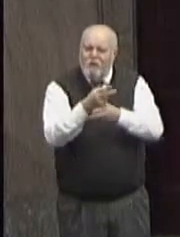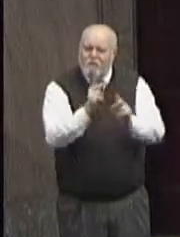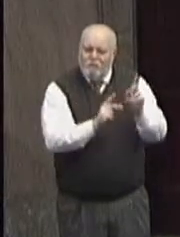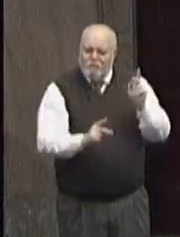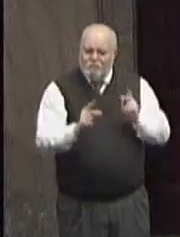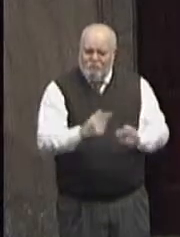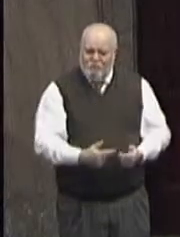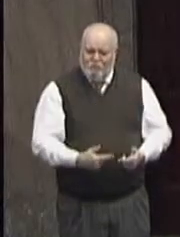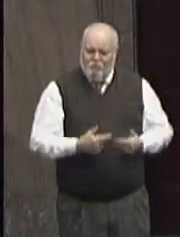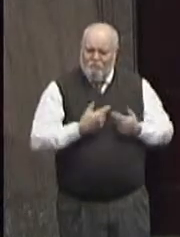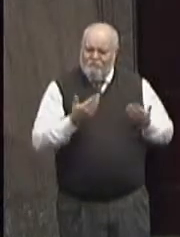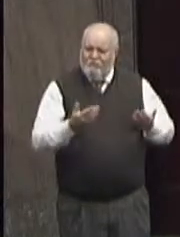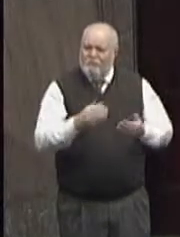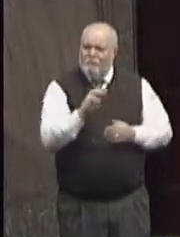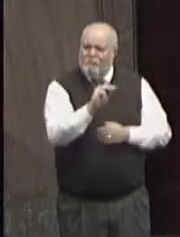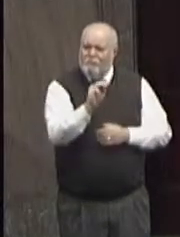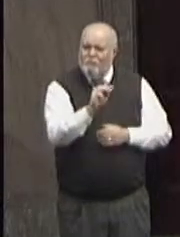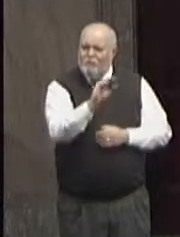best of our ability.